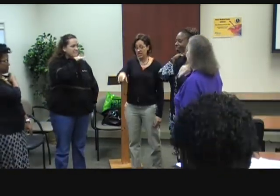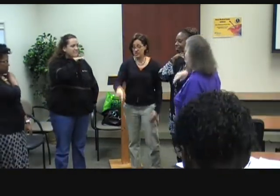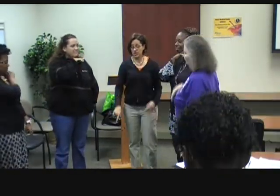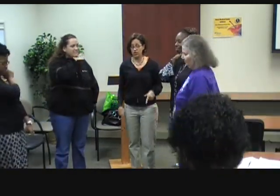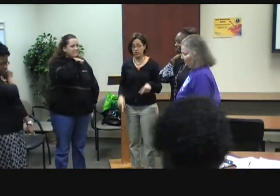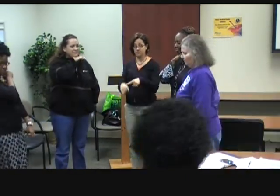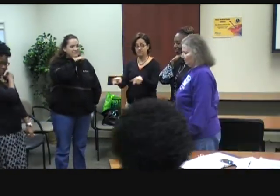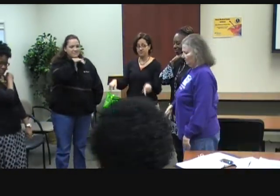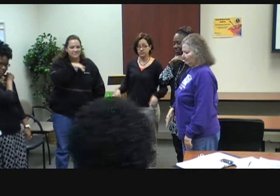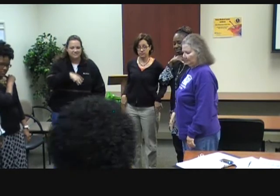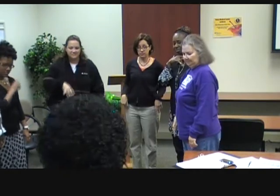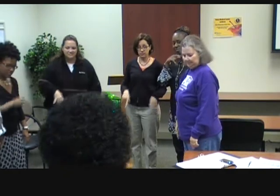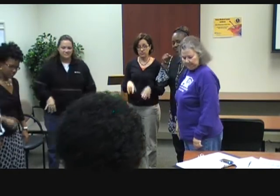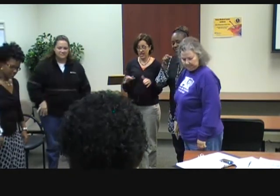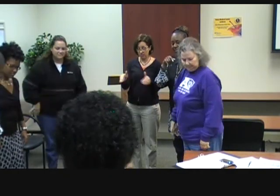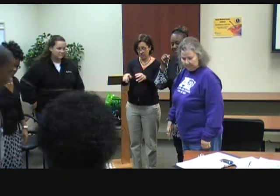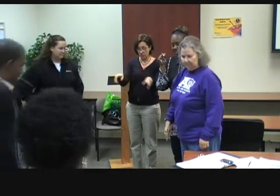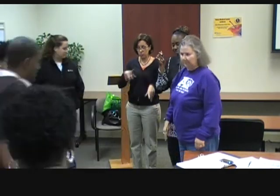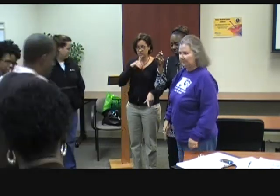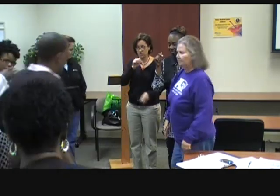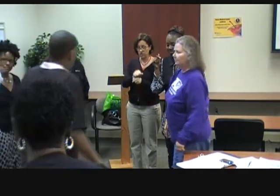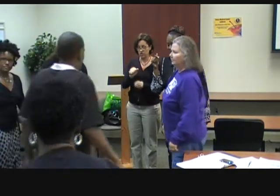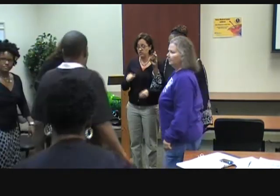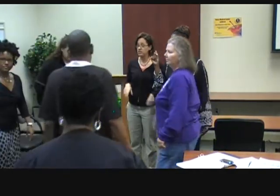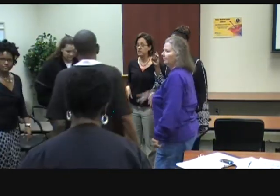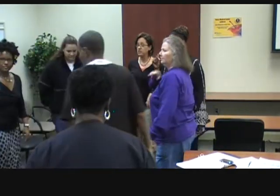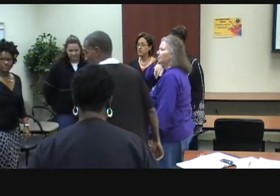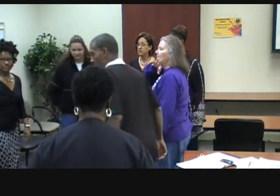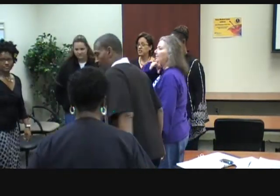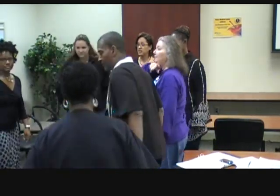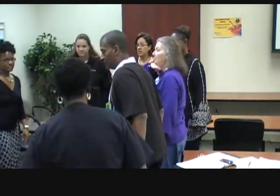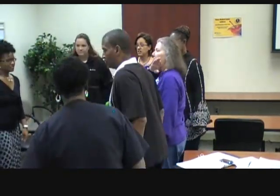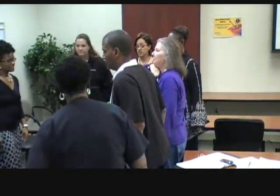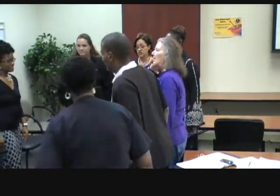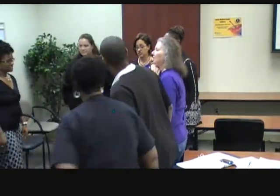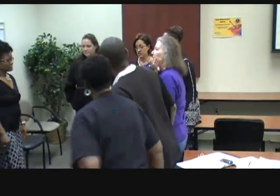in a circle though. Gotta be in a circle. Yeah, they are.